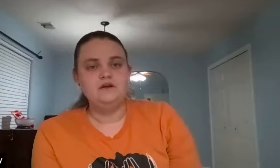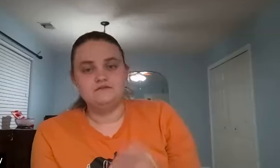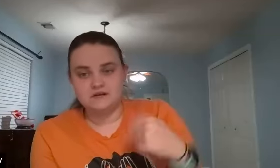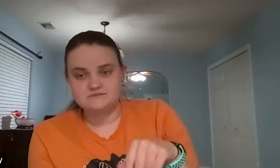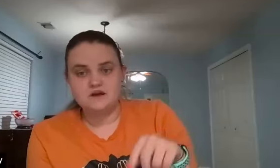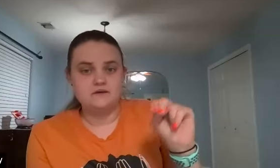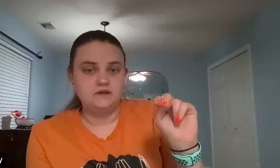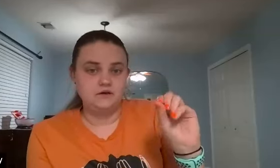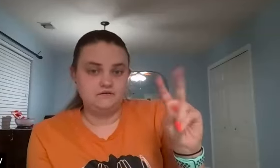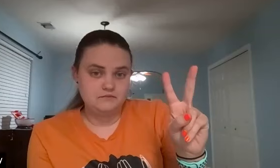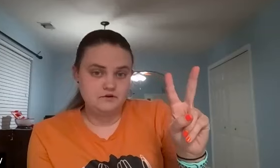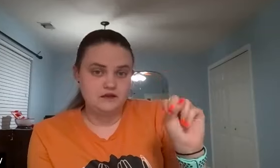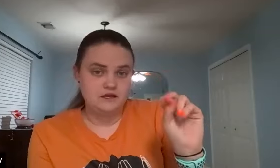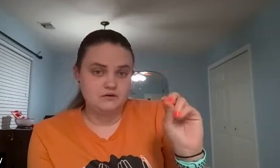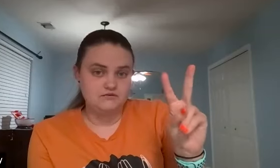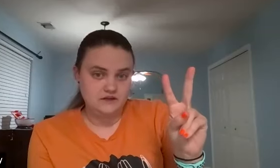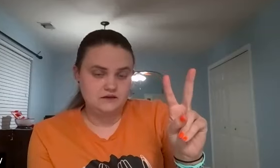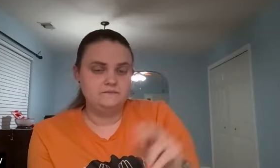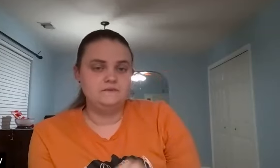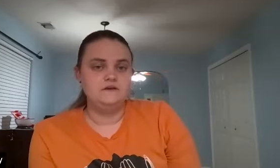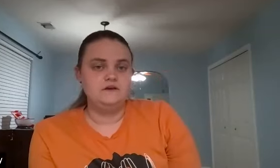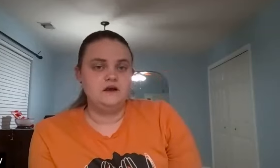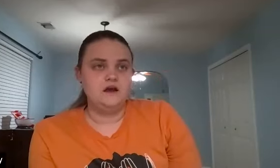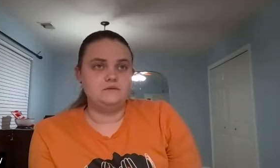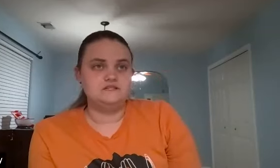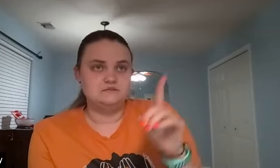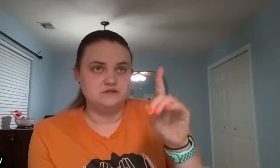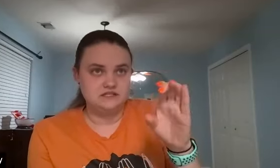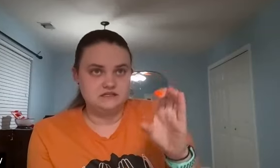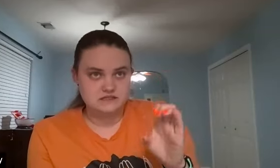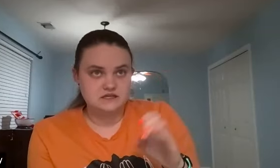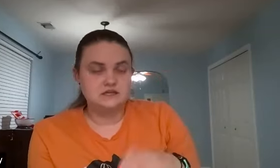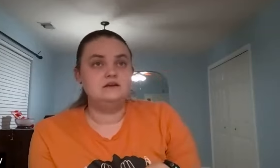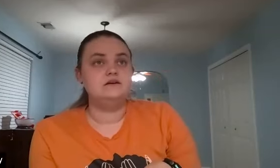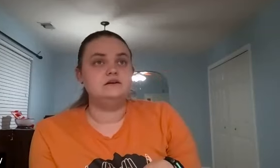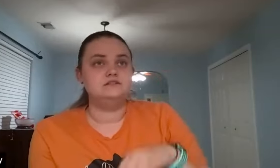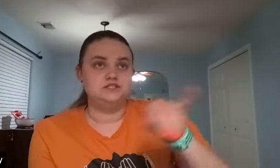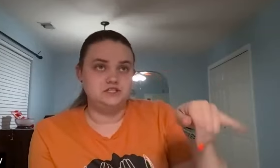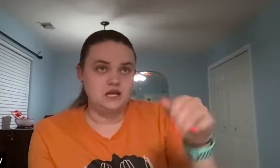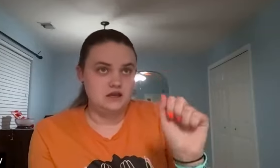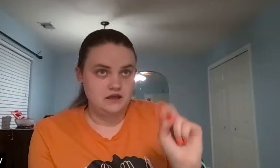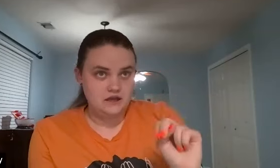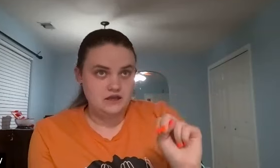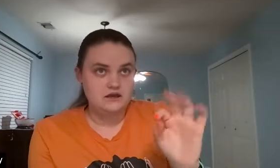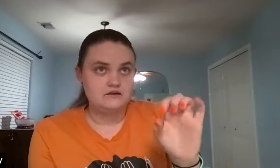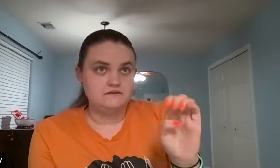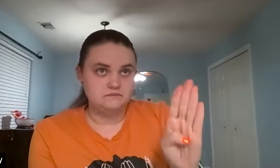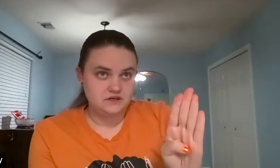For next month, it'd be November, NOV, December, DEC, JAN,